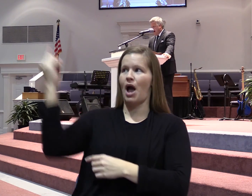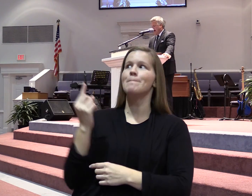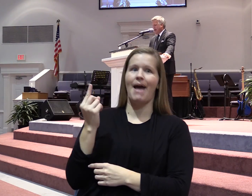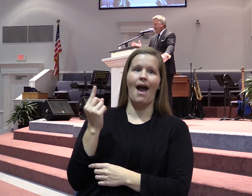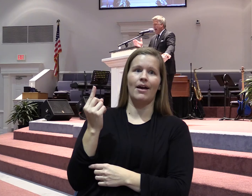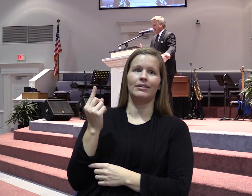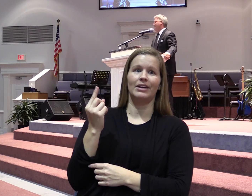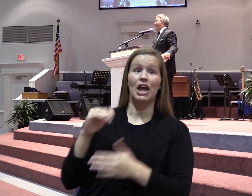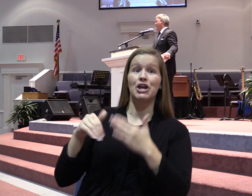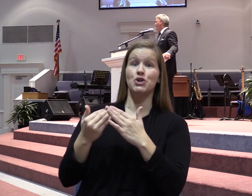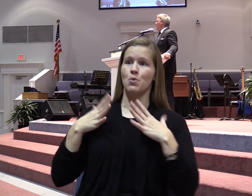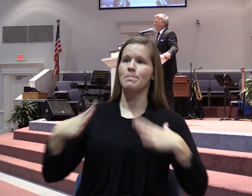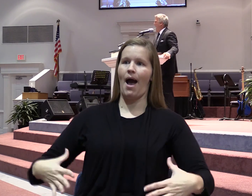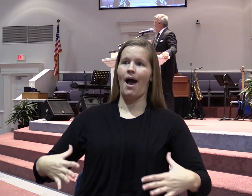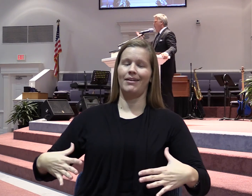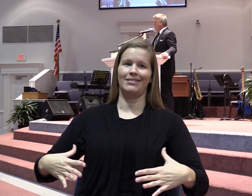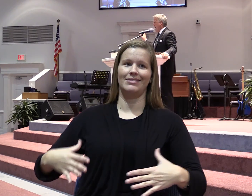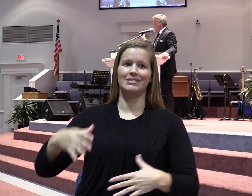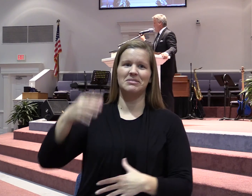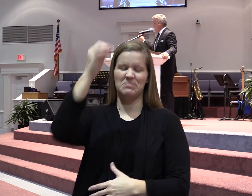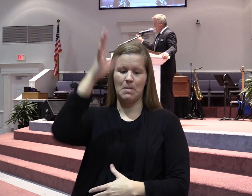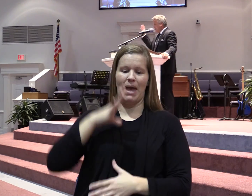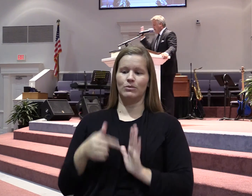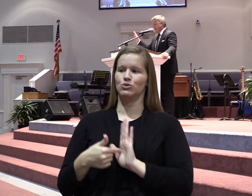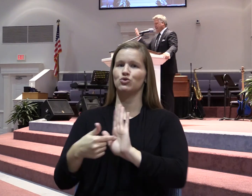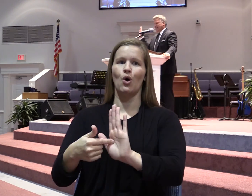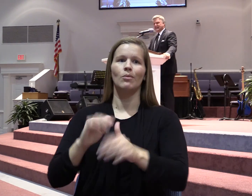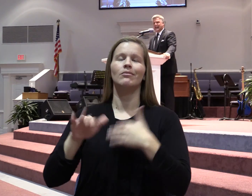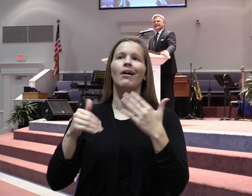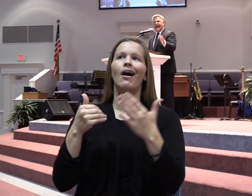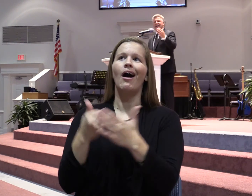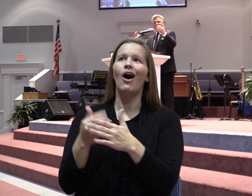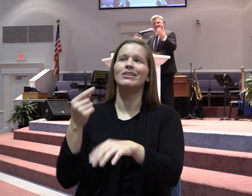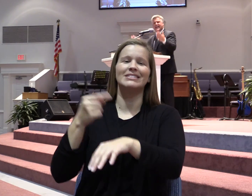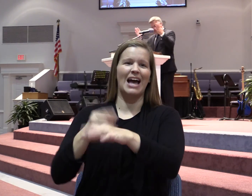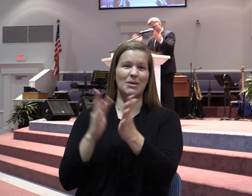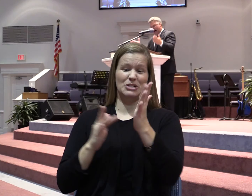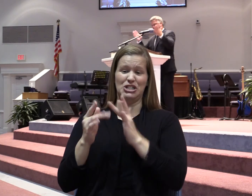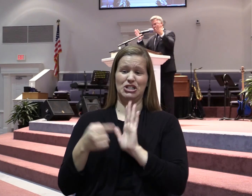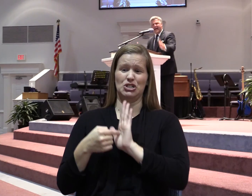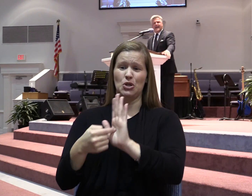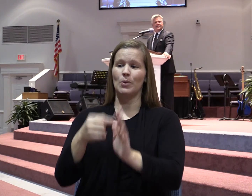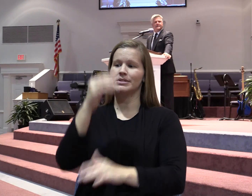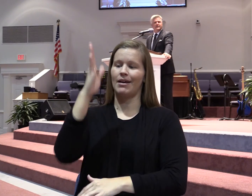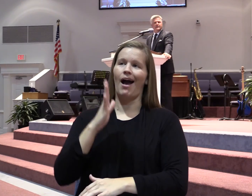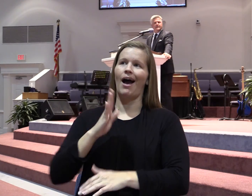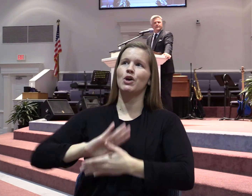glorified body as a man. Throughout all eternity, Jesus exists as the